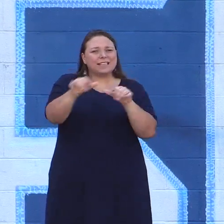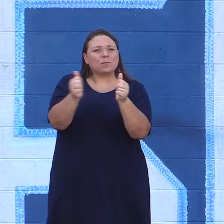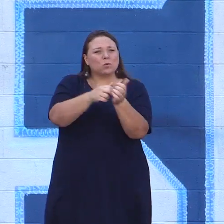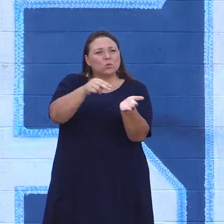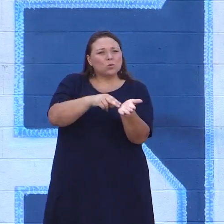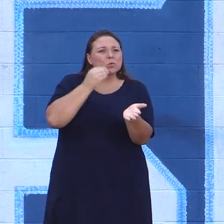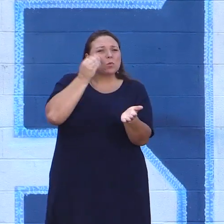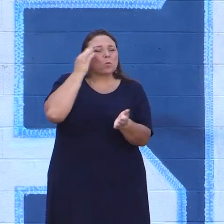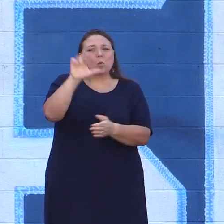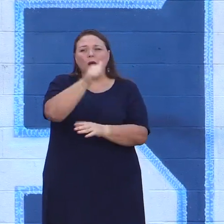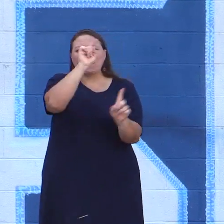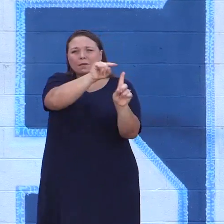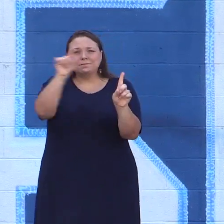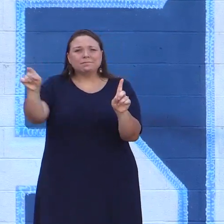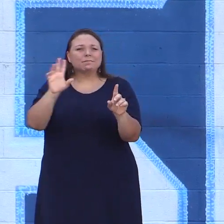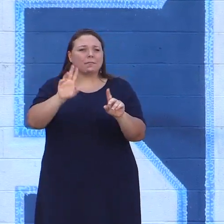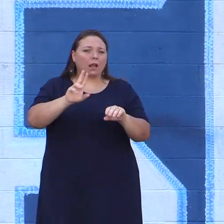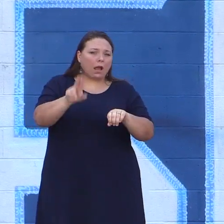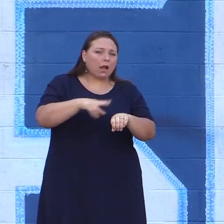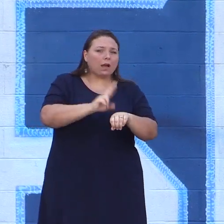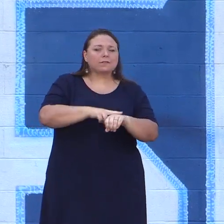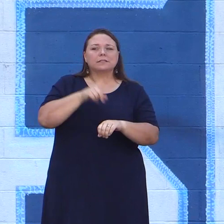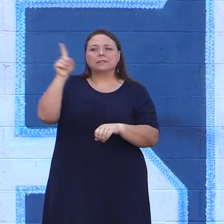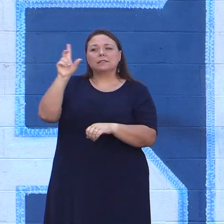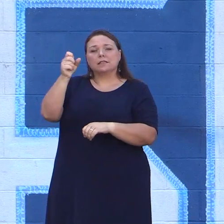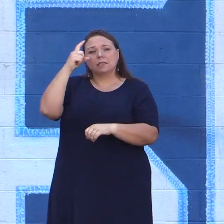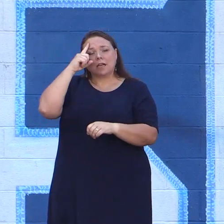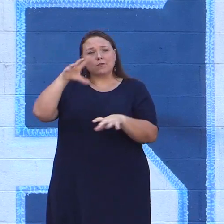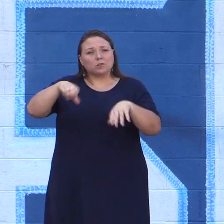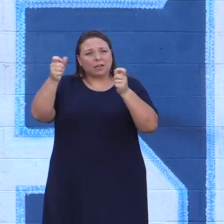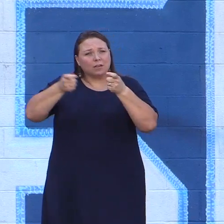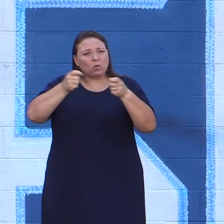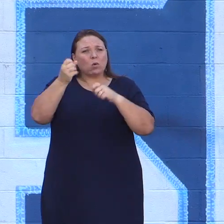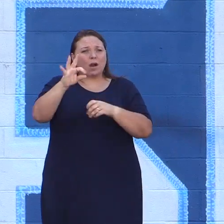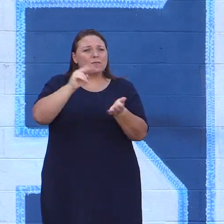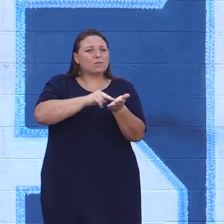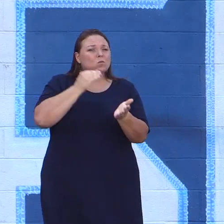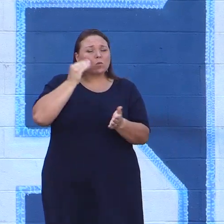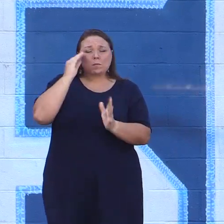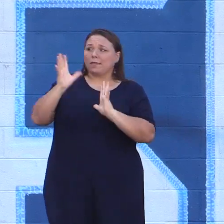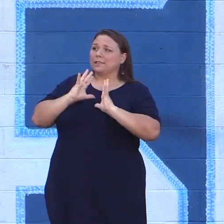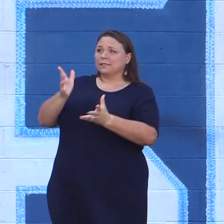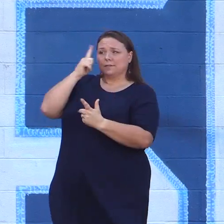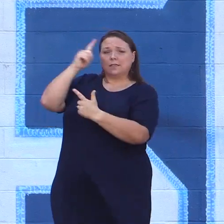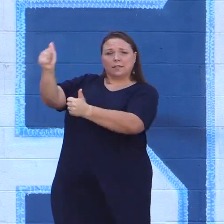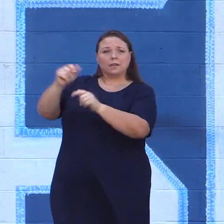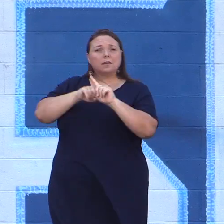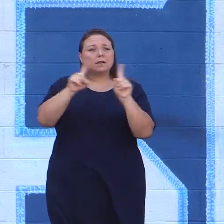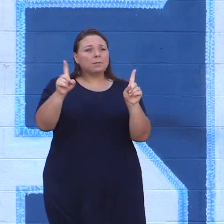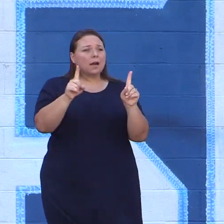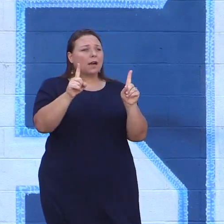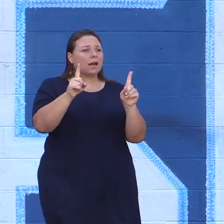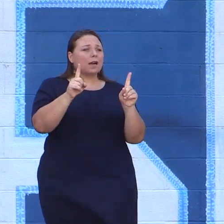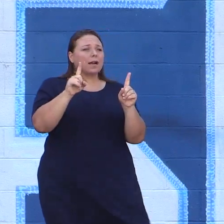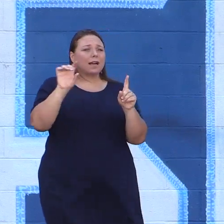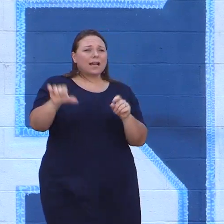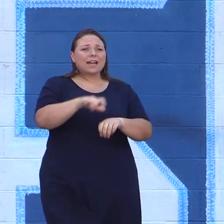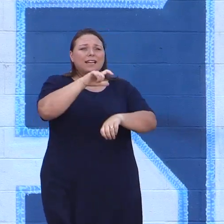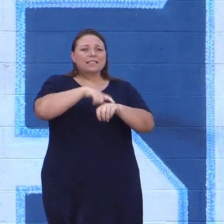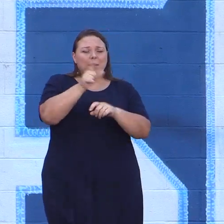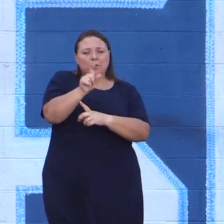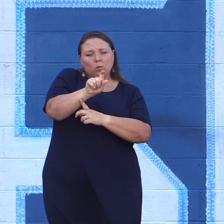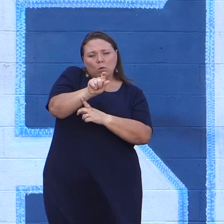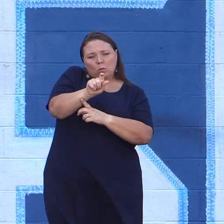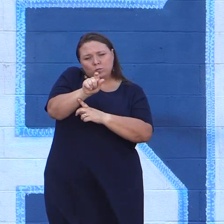things. Nursing homes, obviously, the governor's taken over, but which is fine. But I think there's always concern anytime you turn that